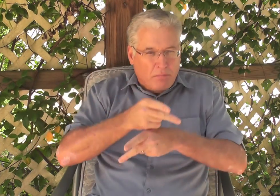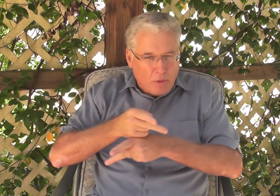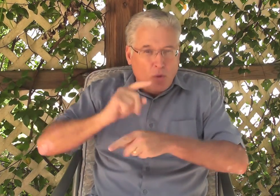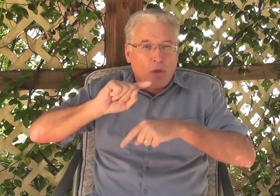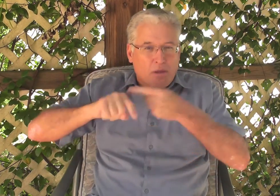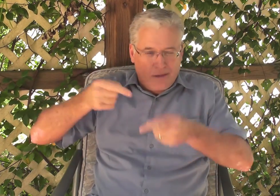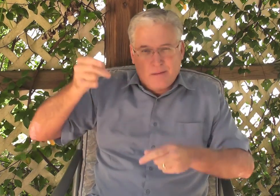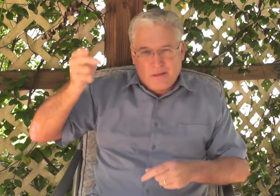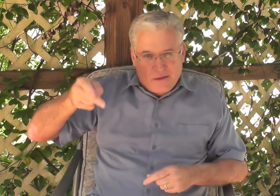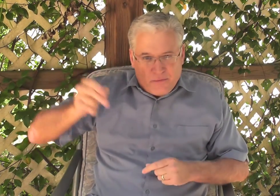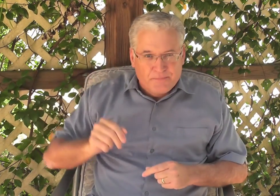Christ,